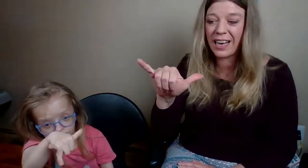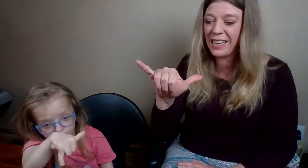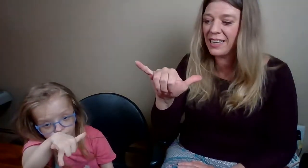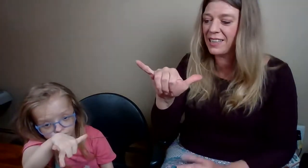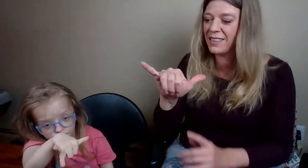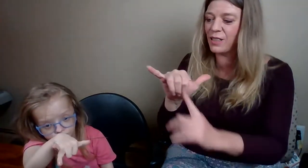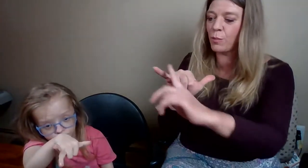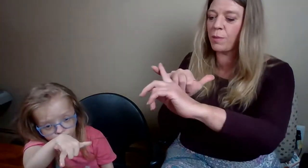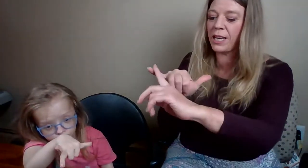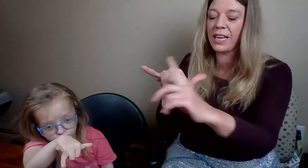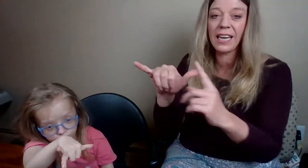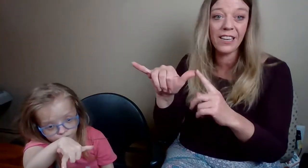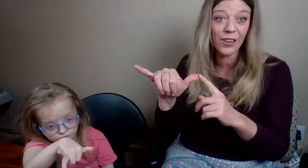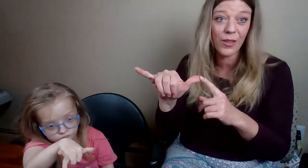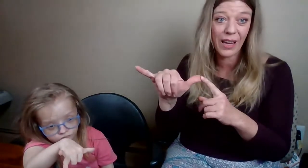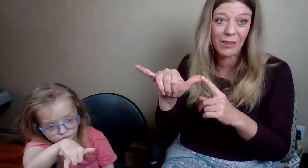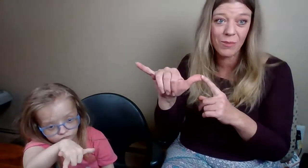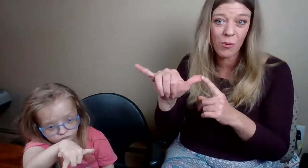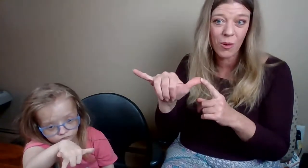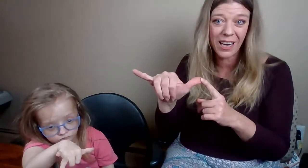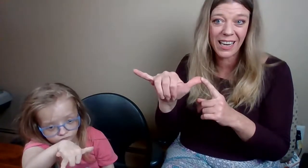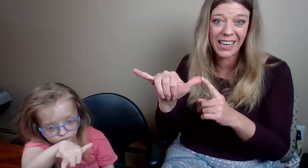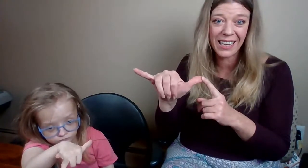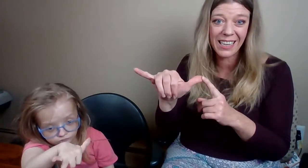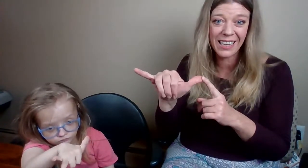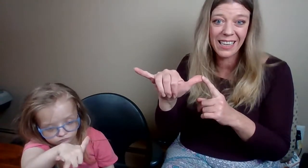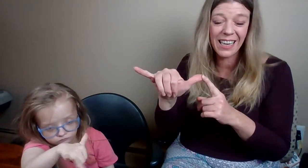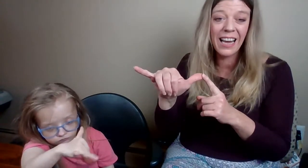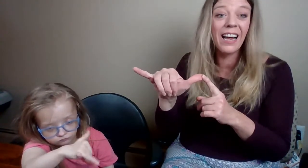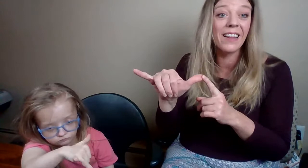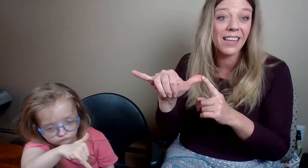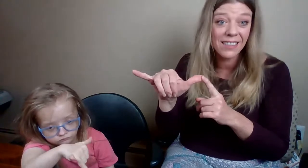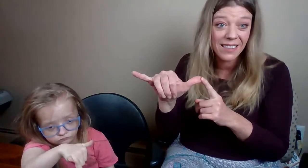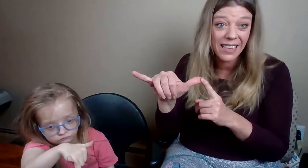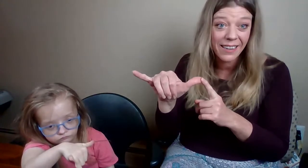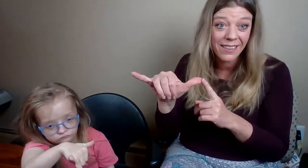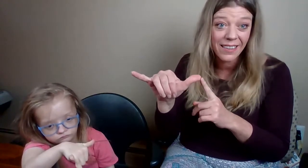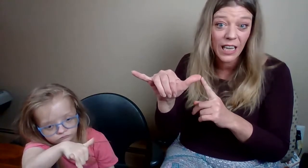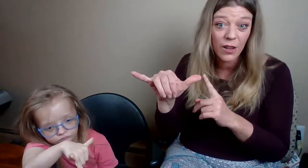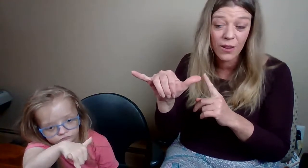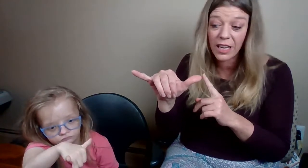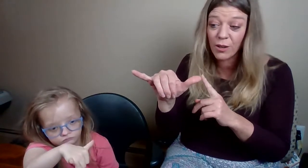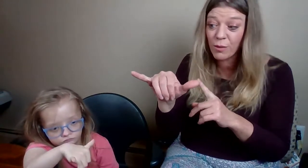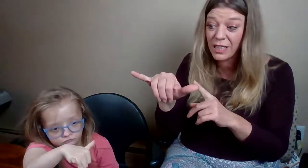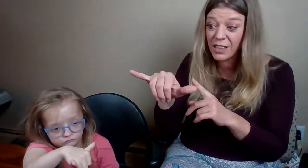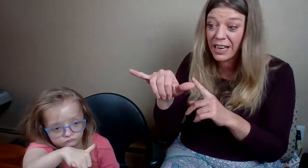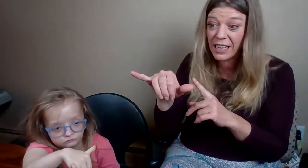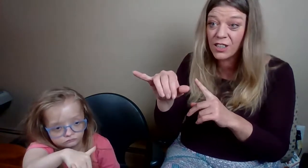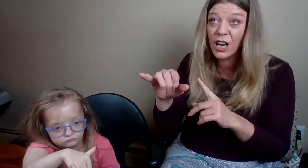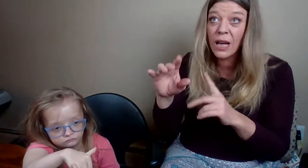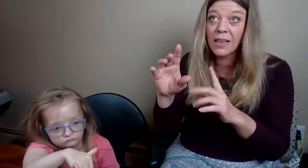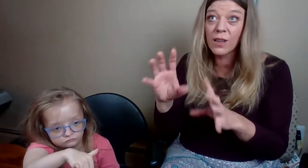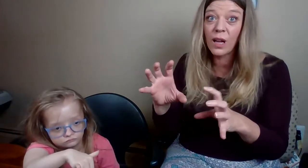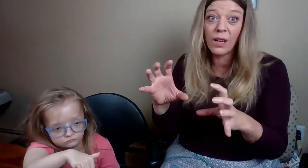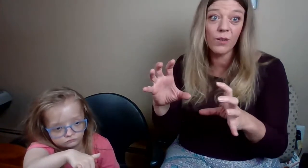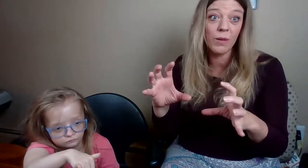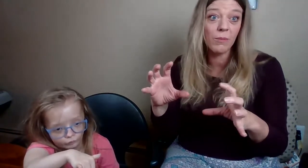Y. So your pinky and your thumb. Y. And then Z is the other letter we changed. A lot of people